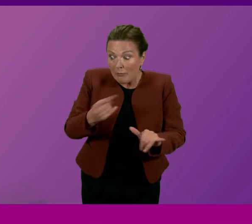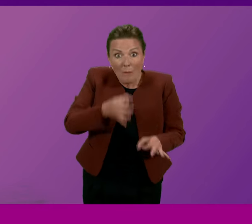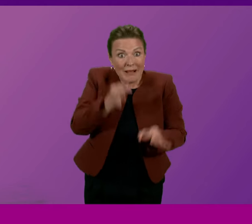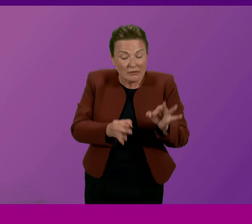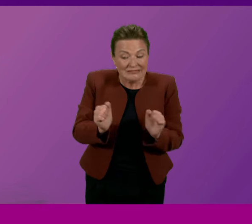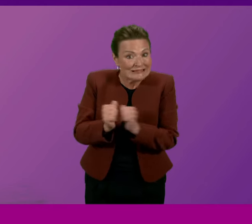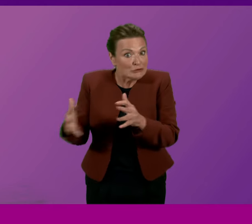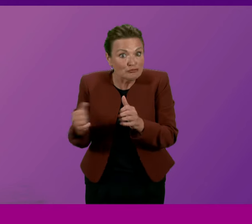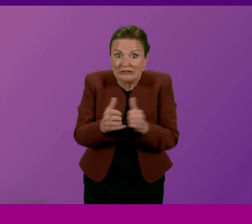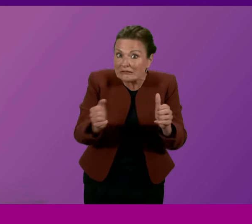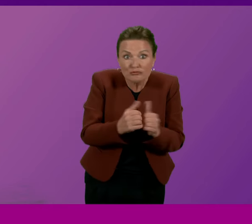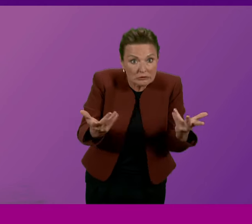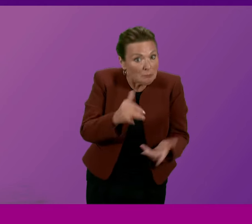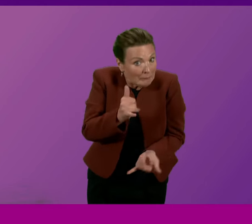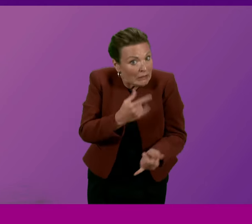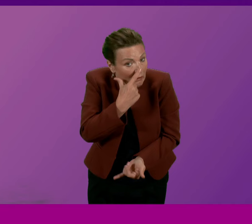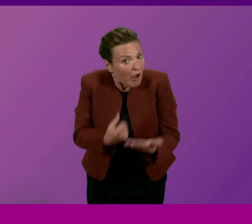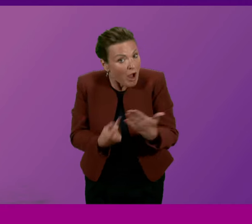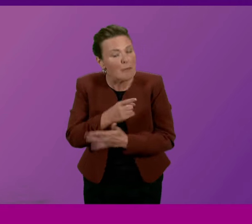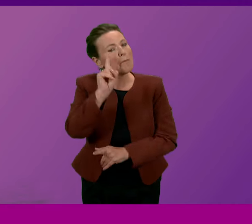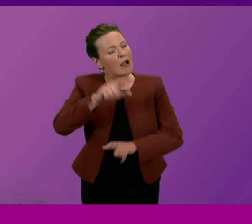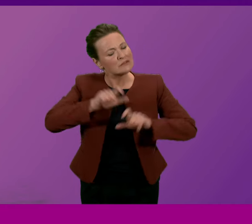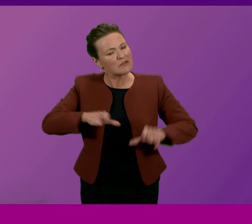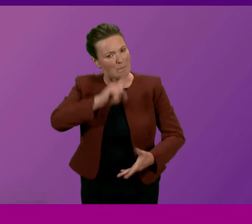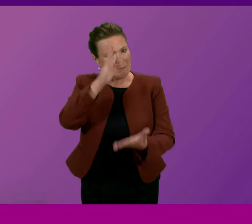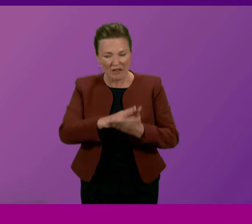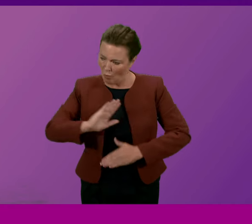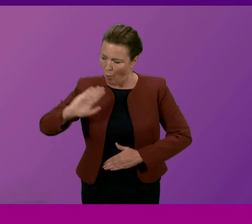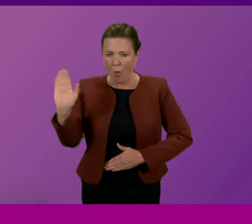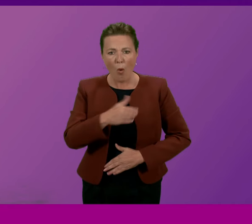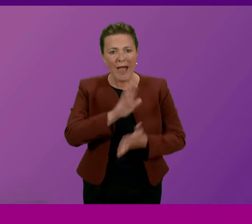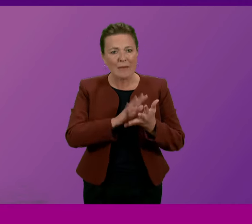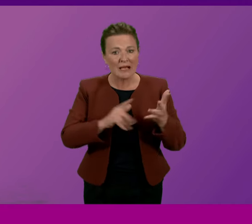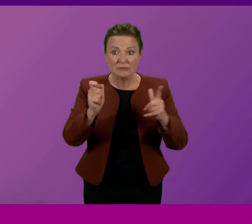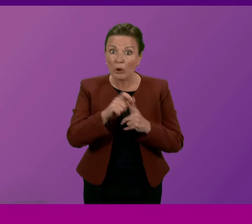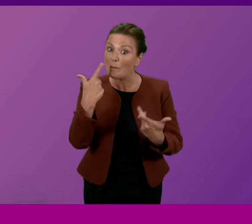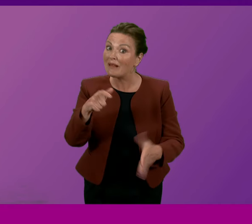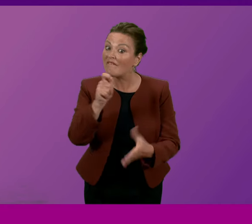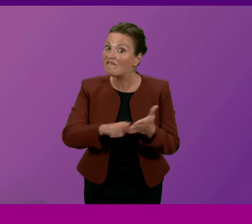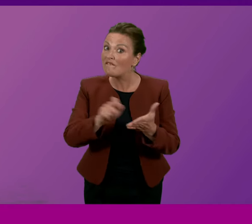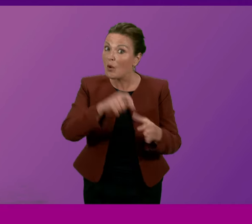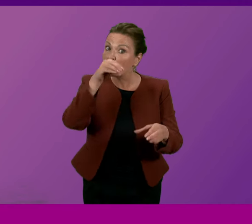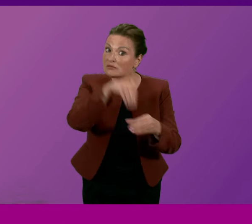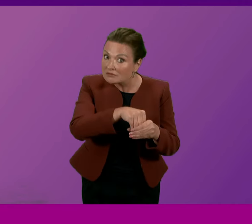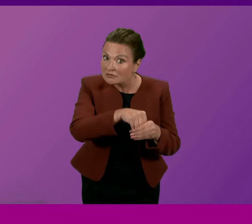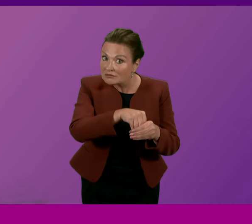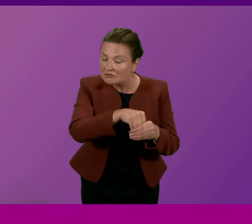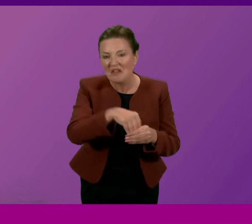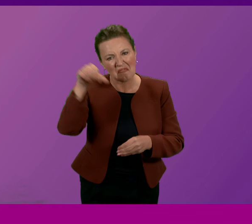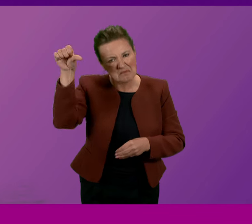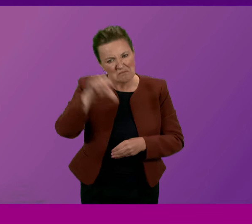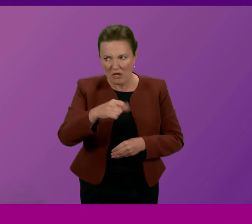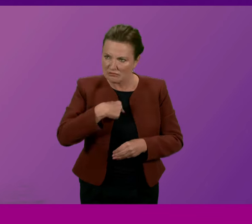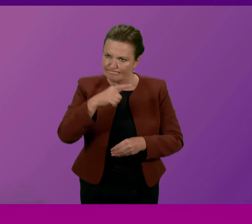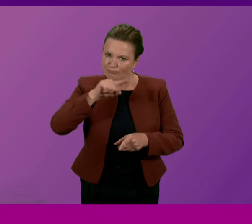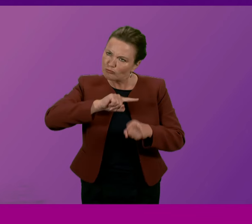this chamber, I firmly believe that every MSP elected to this Parliament strives to reflect those